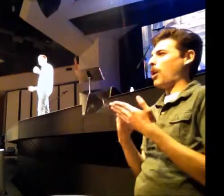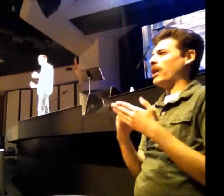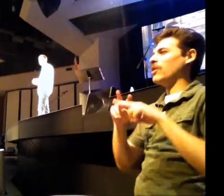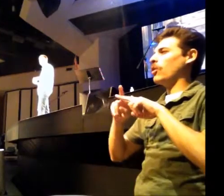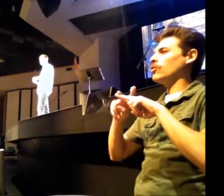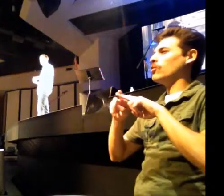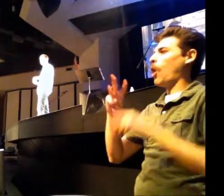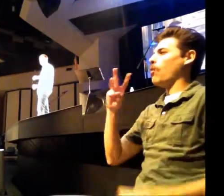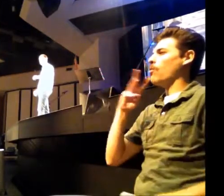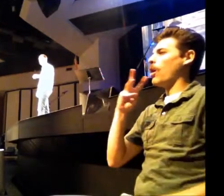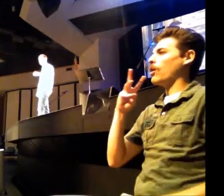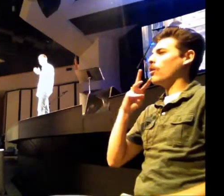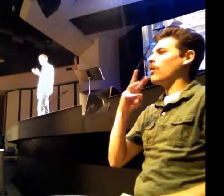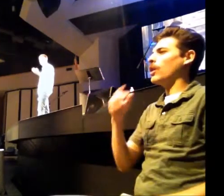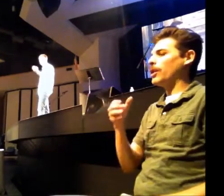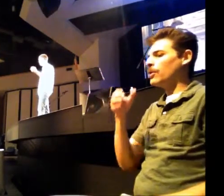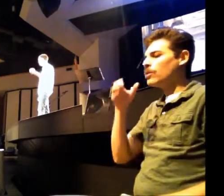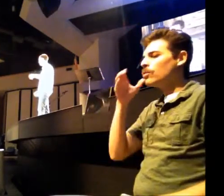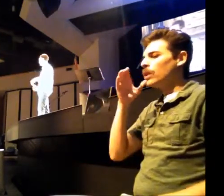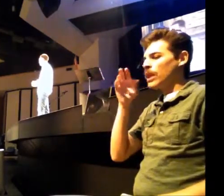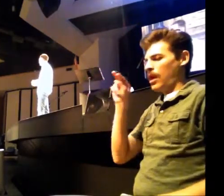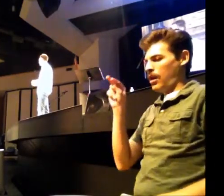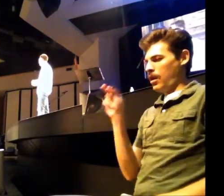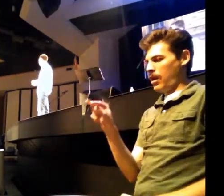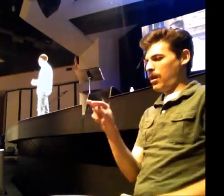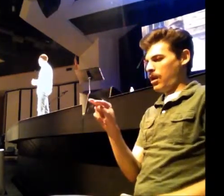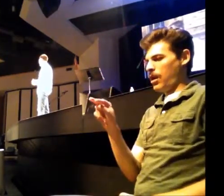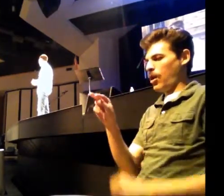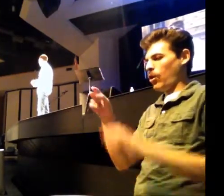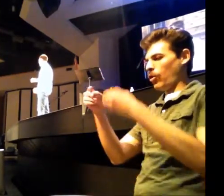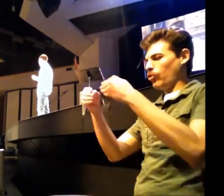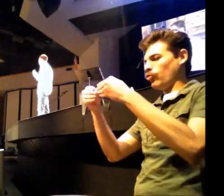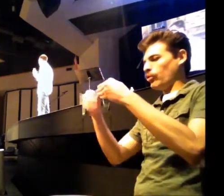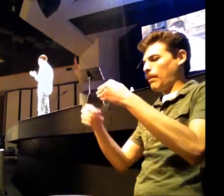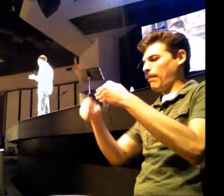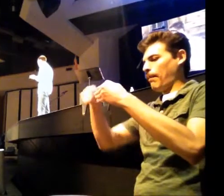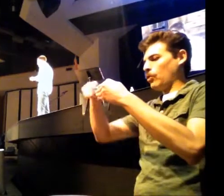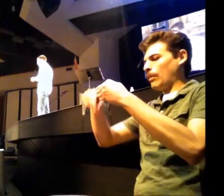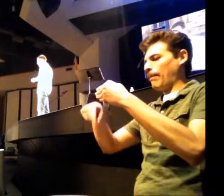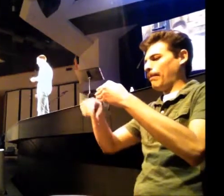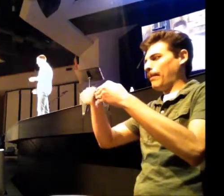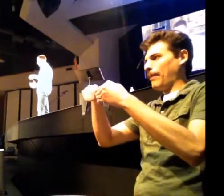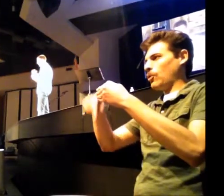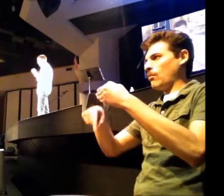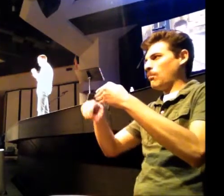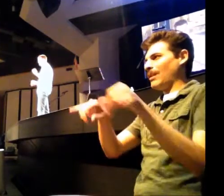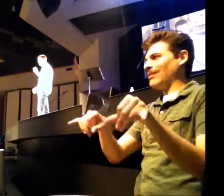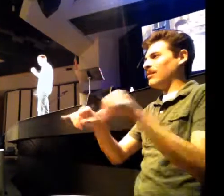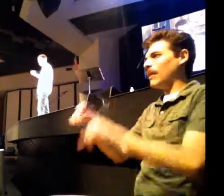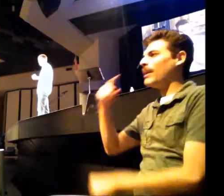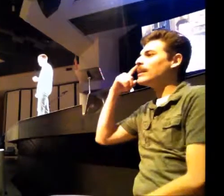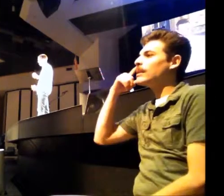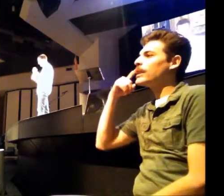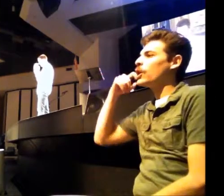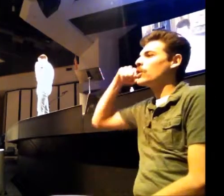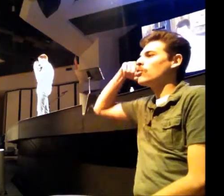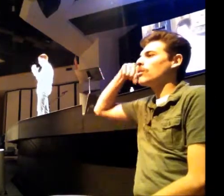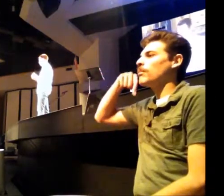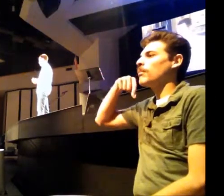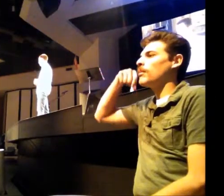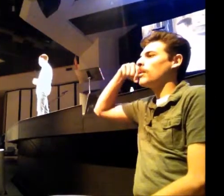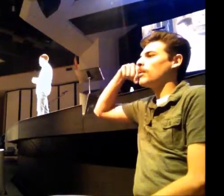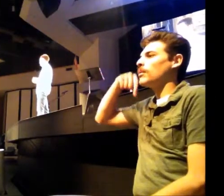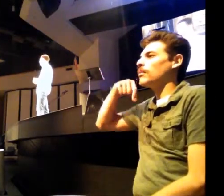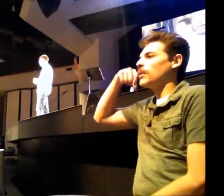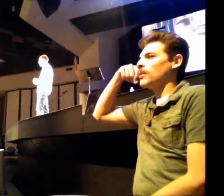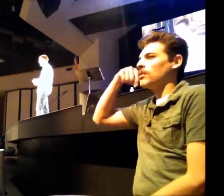to remind you of the tears of people in slavery. At one point, you will consume bitter herbs, say, like you often consume horseradish, something to make you